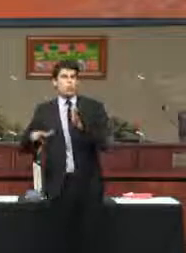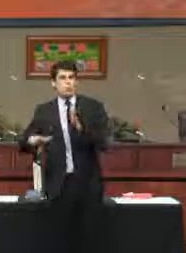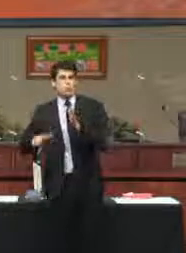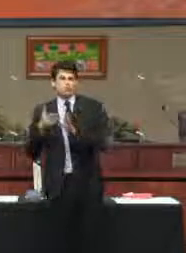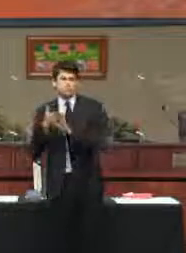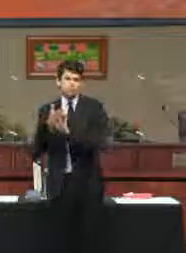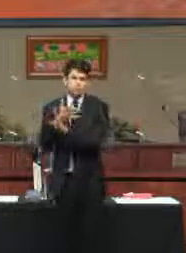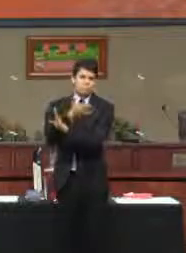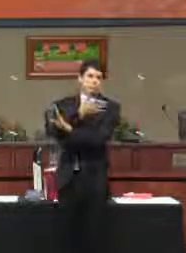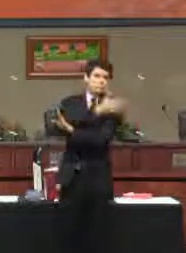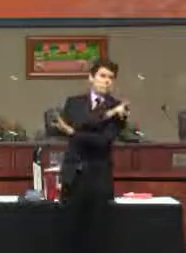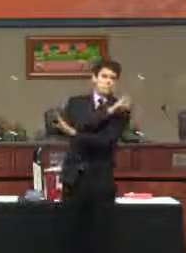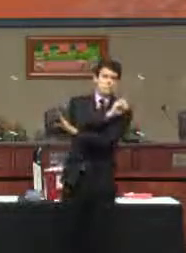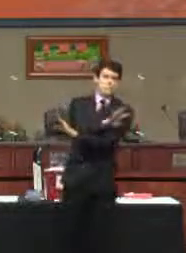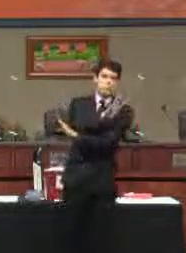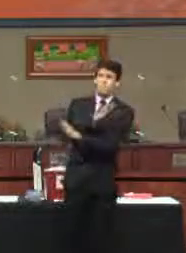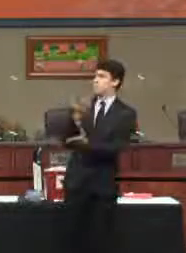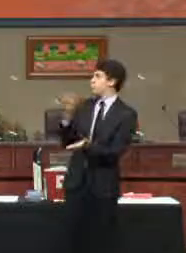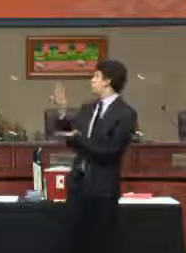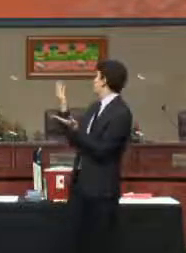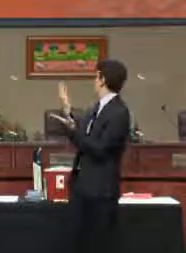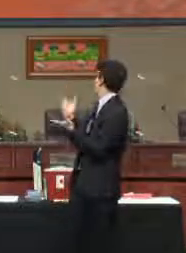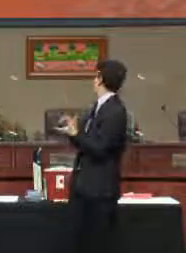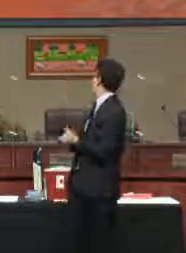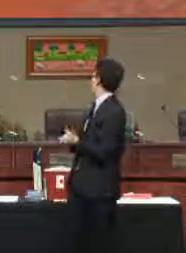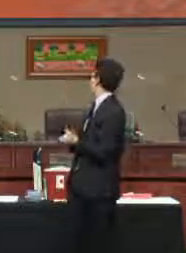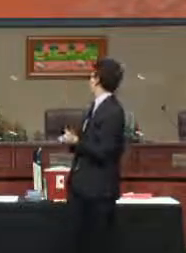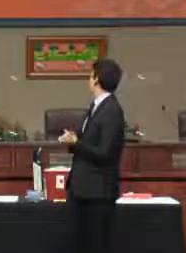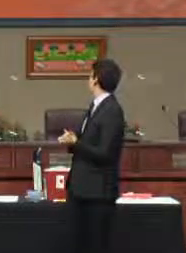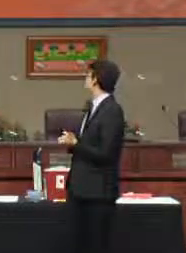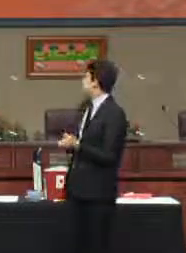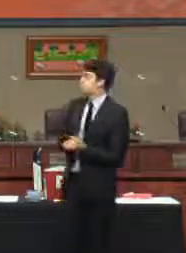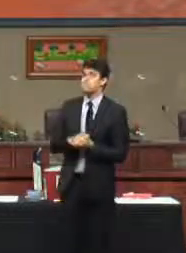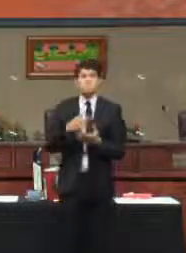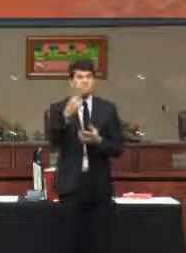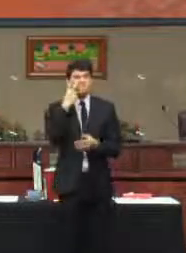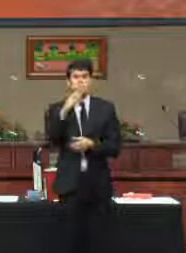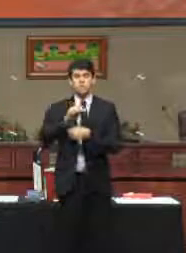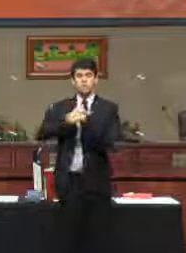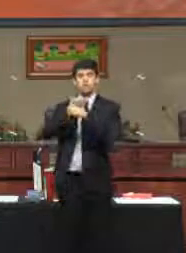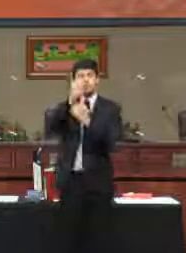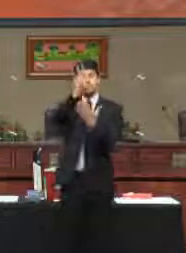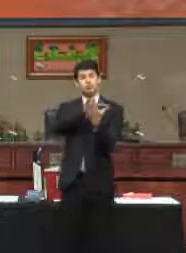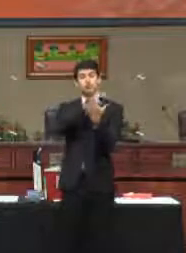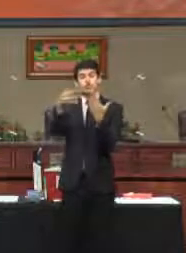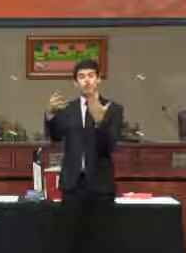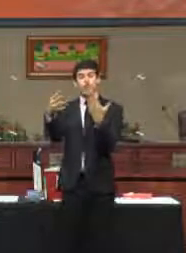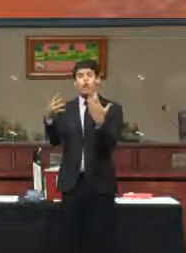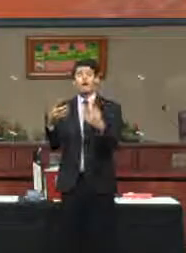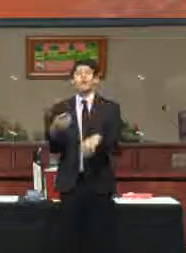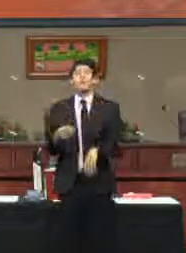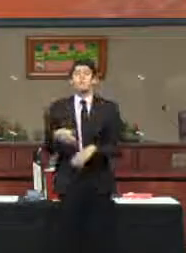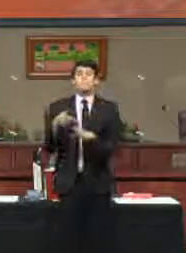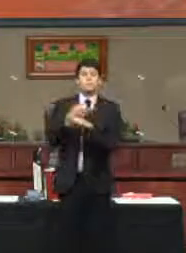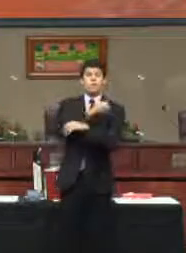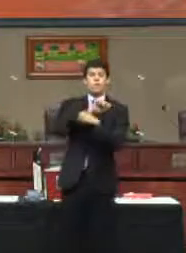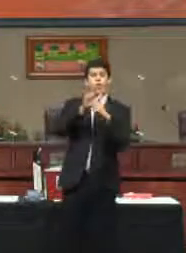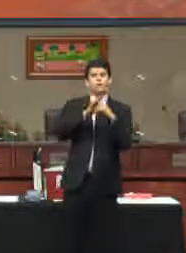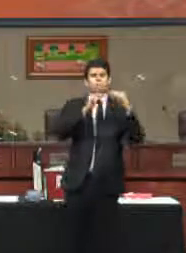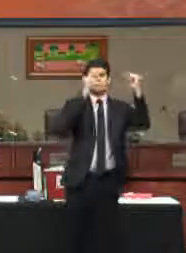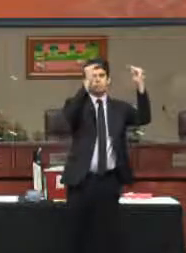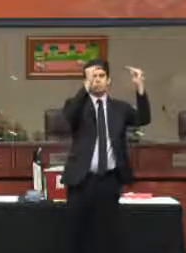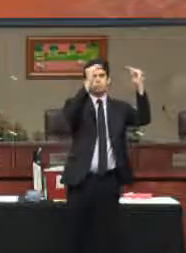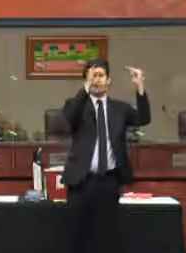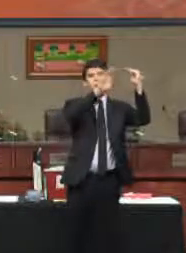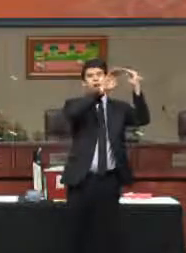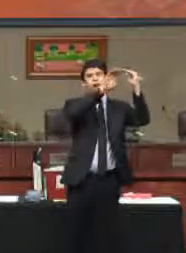As shown in the chart, we are still unfortunately, still at historic lows, although you can see the general